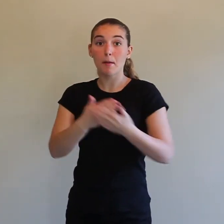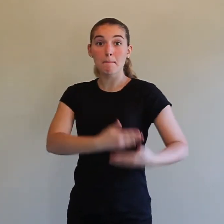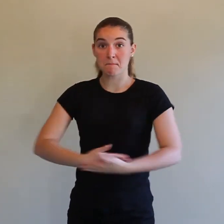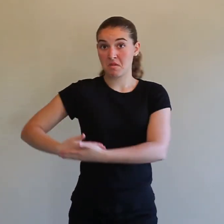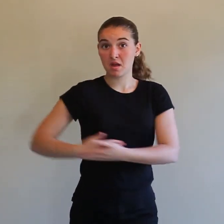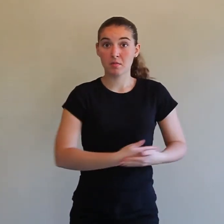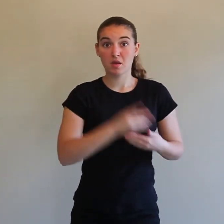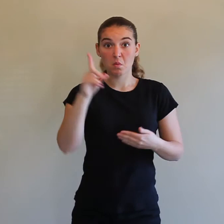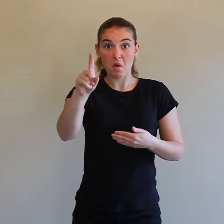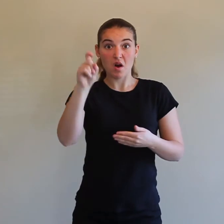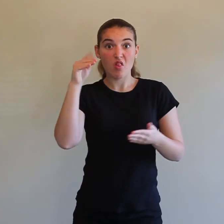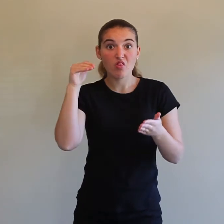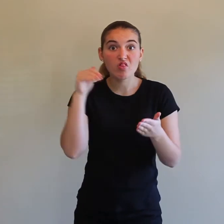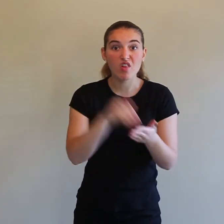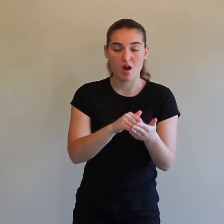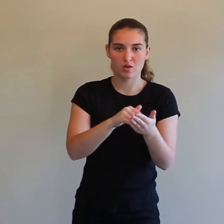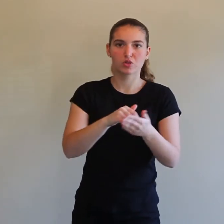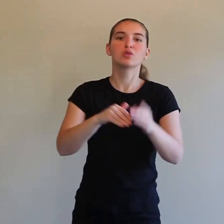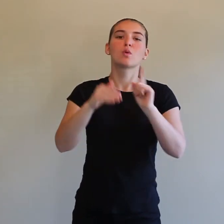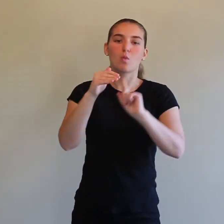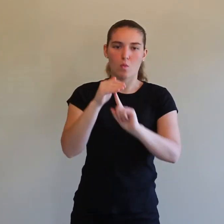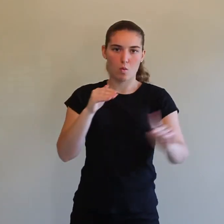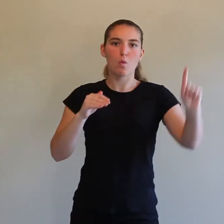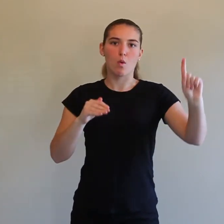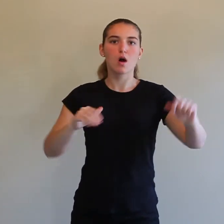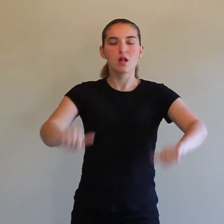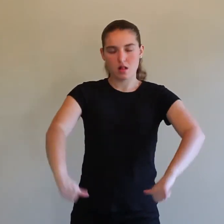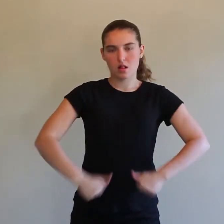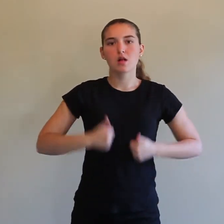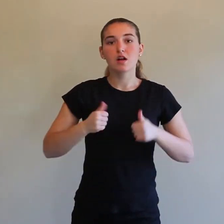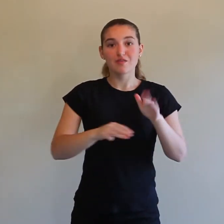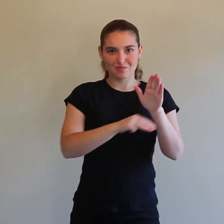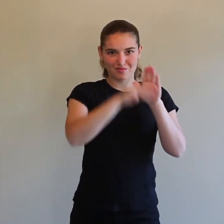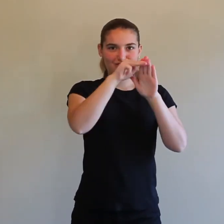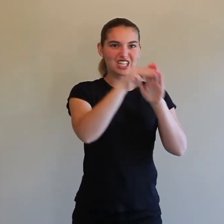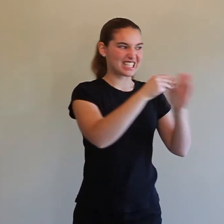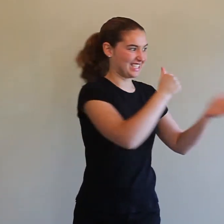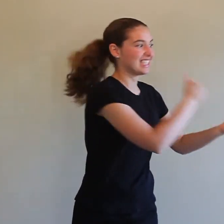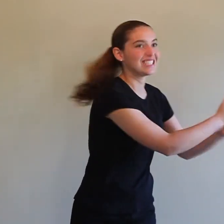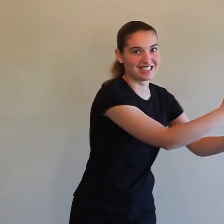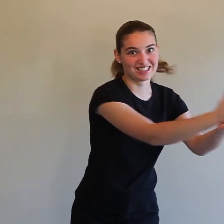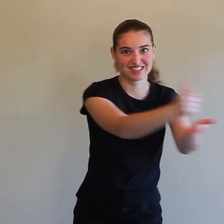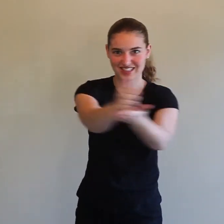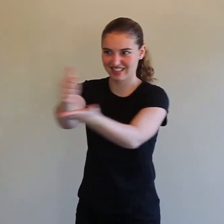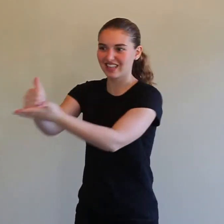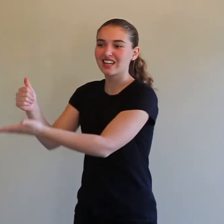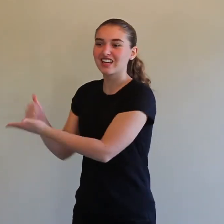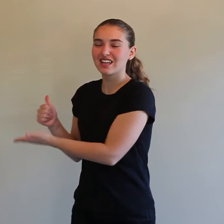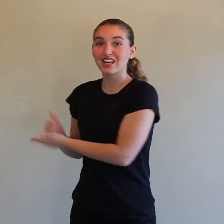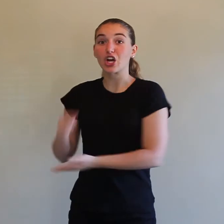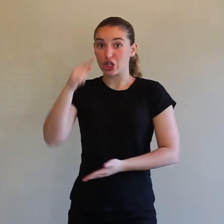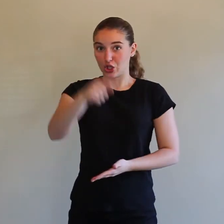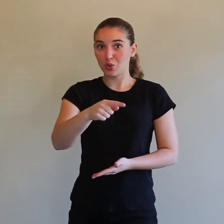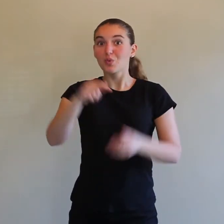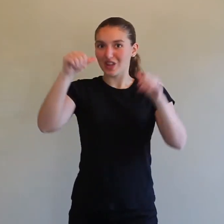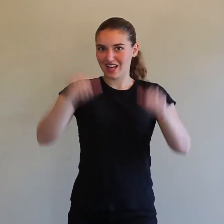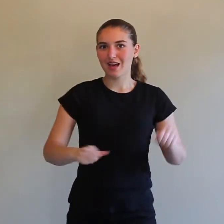It is estimated that only 1 out of every 1,000 hatchlings will survive to adulthood. They need all the help that they can